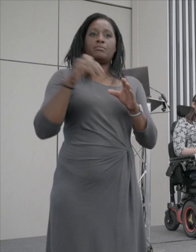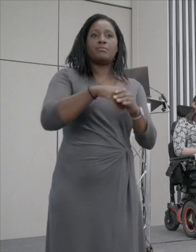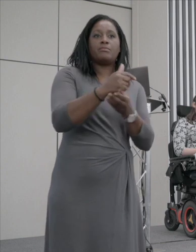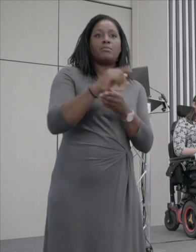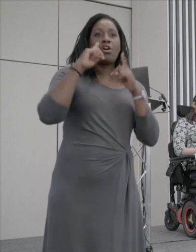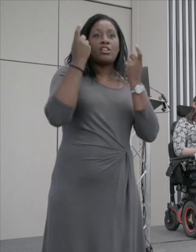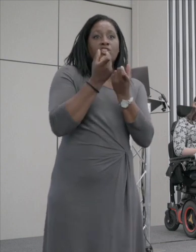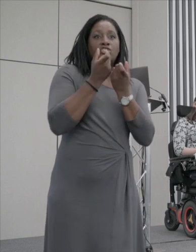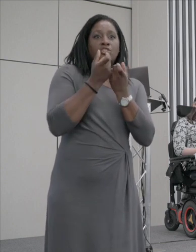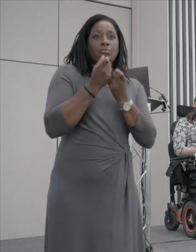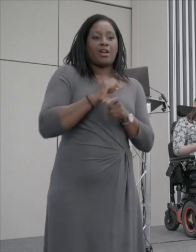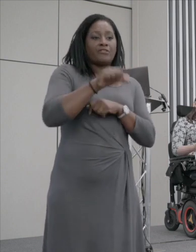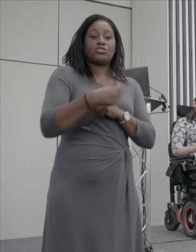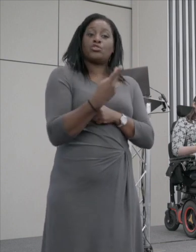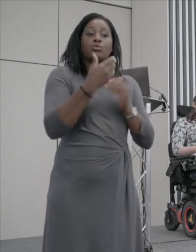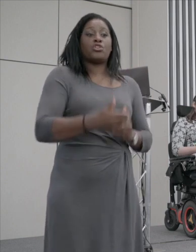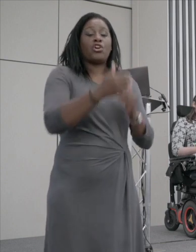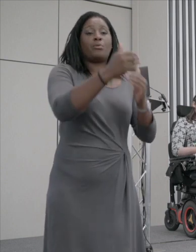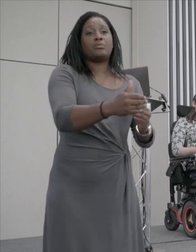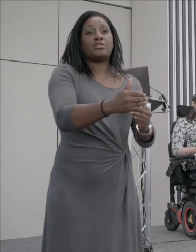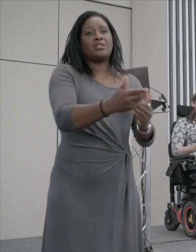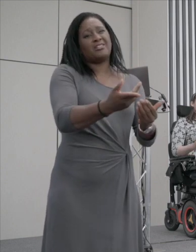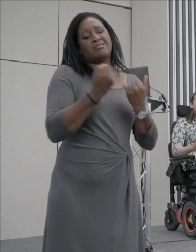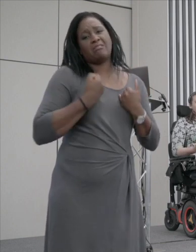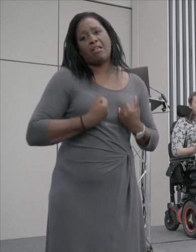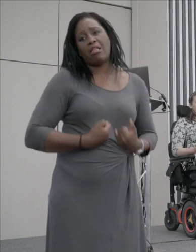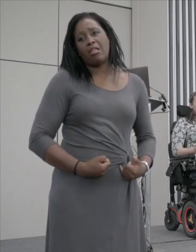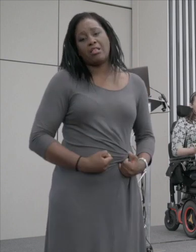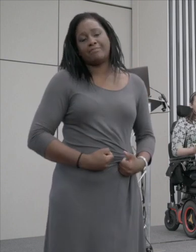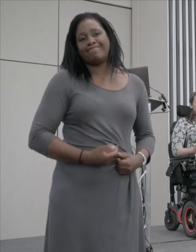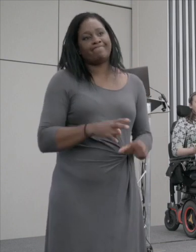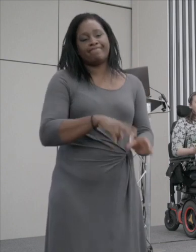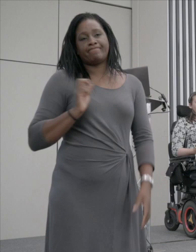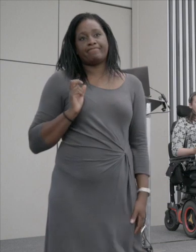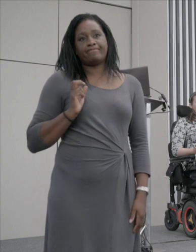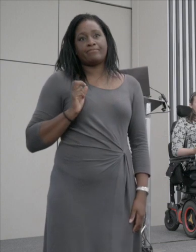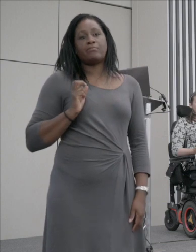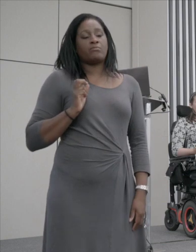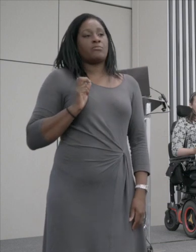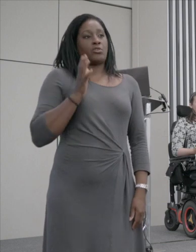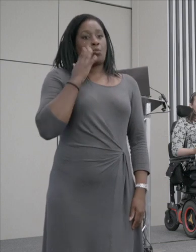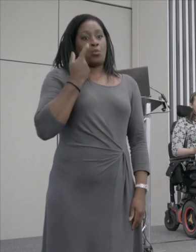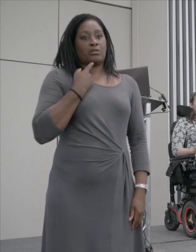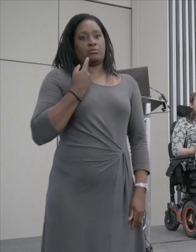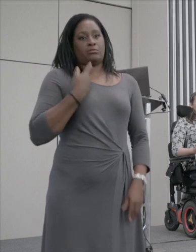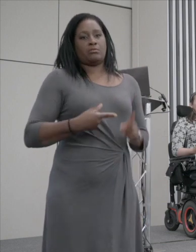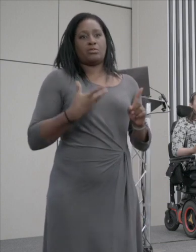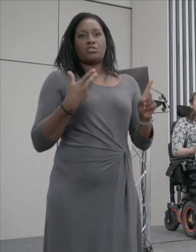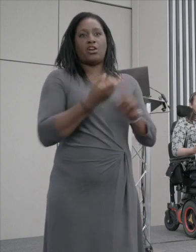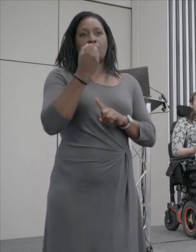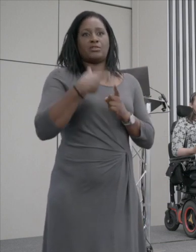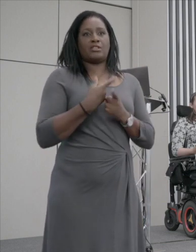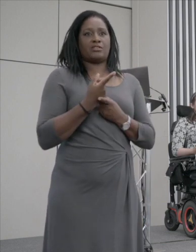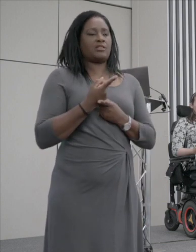became too poorly to go. And even when I got a diagnosis of Ehlers-Danlos syndrome when I was 15, the